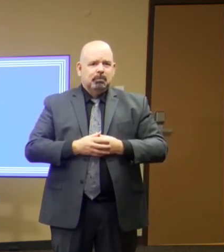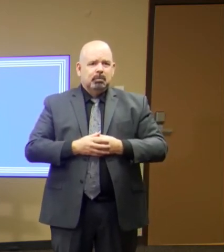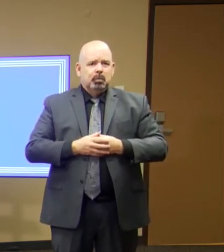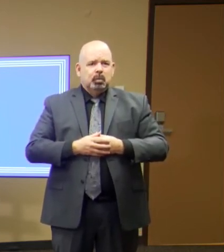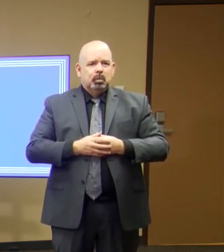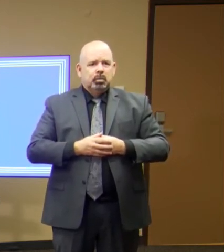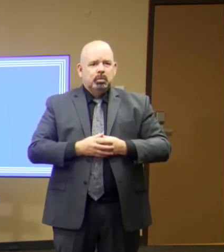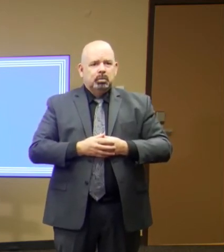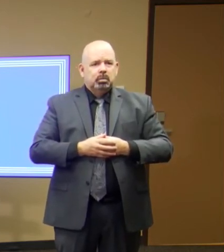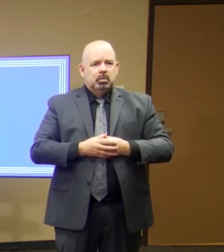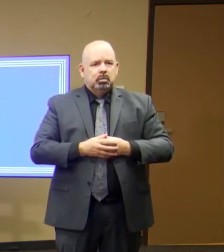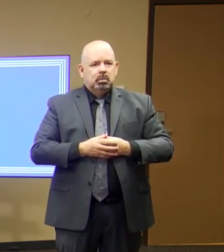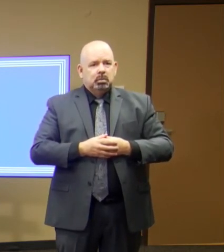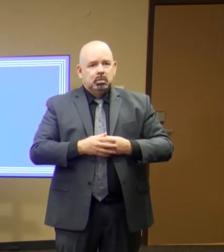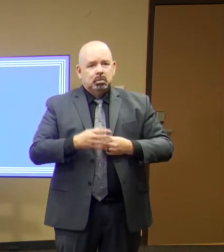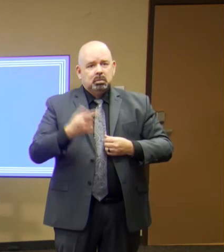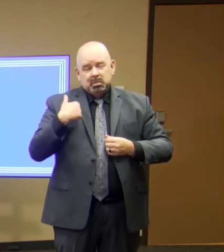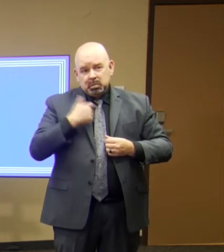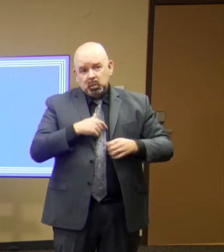dining inside the restaurant.